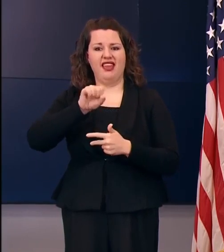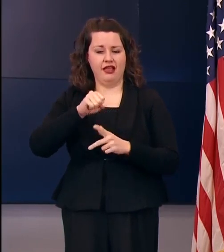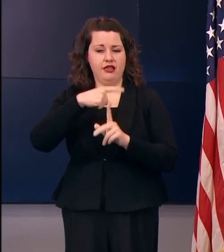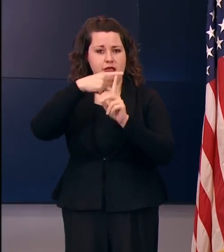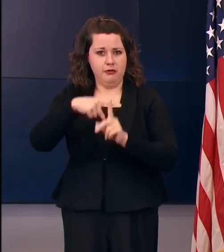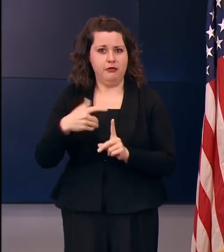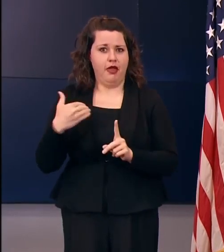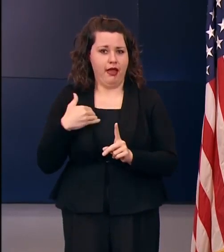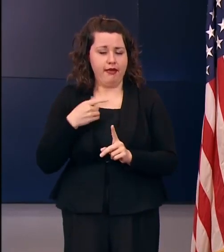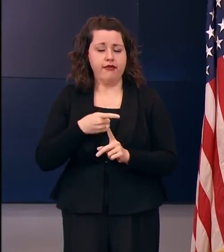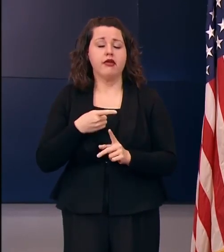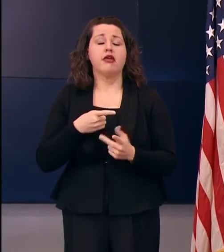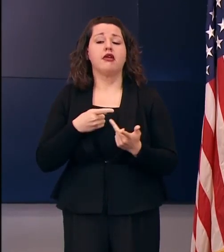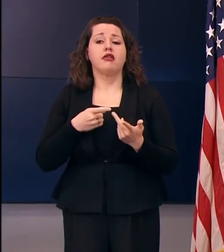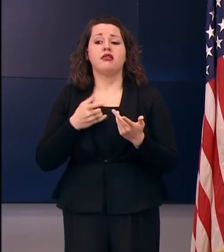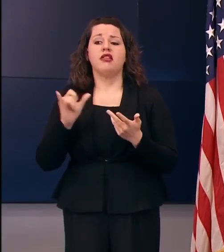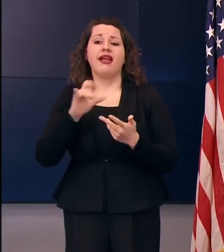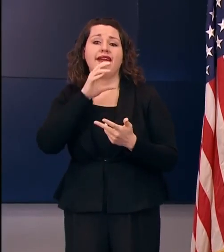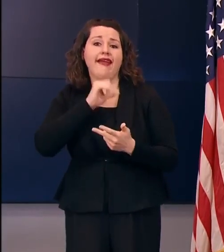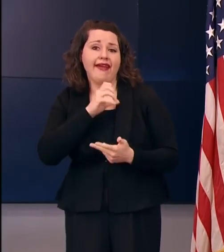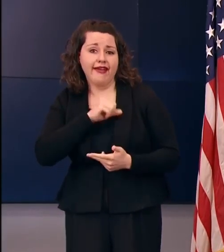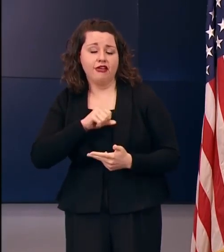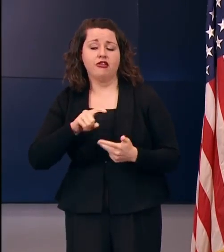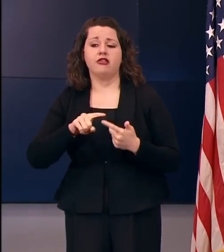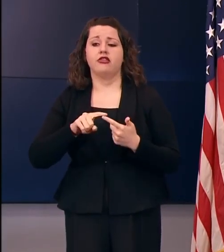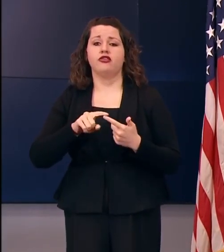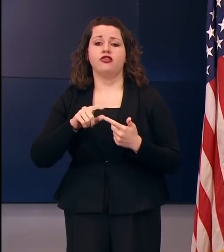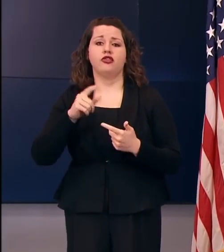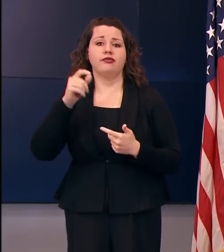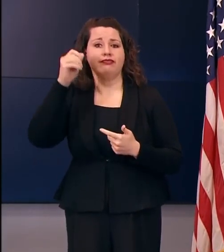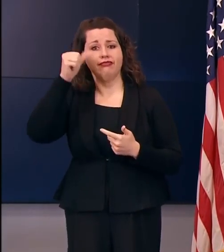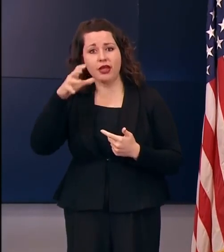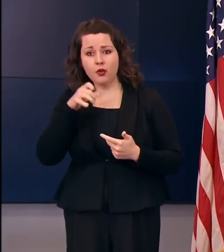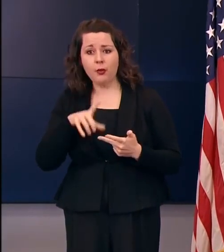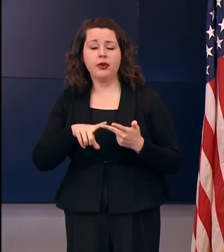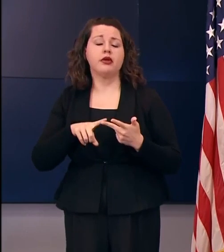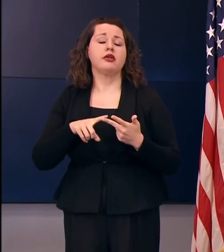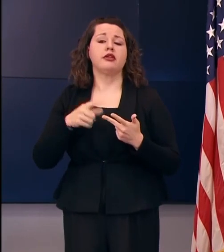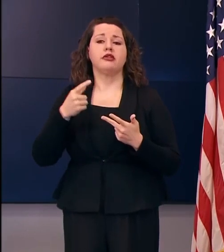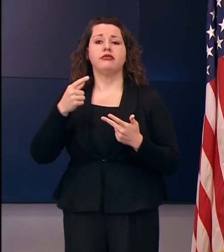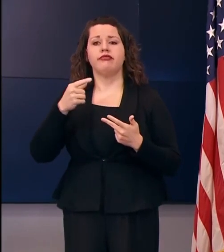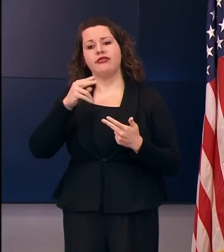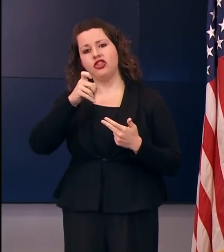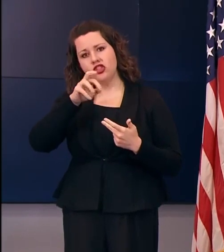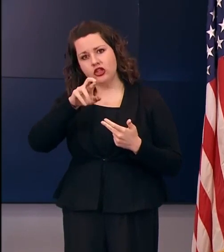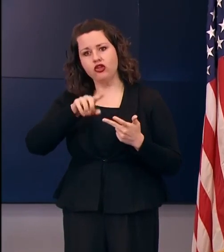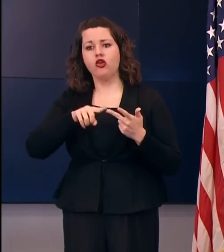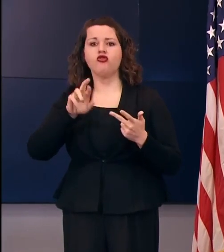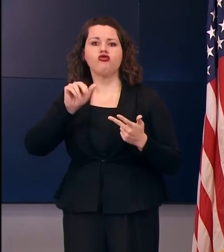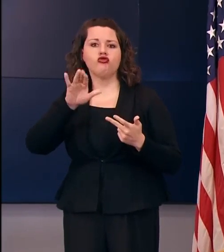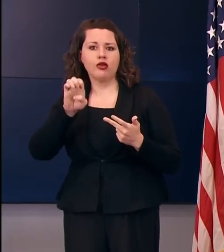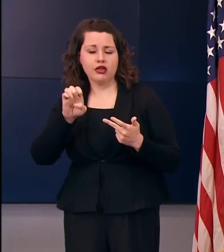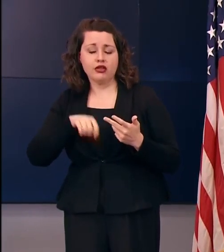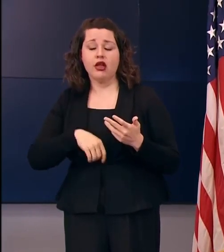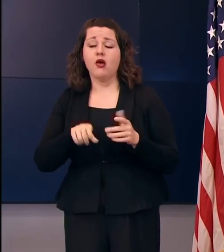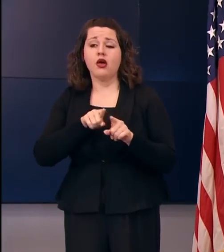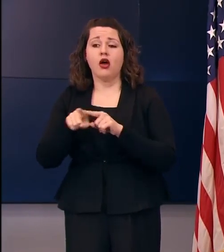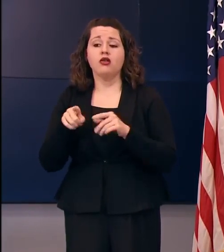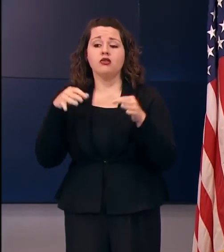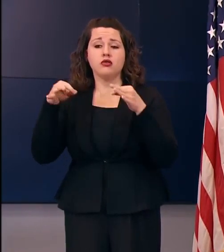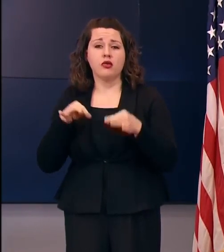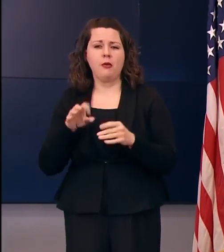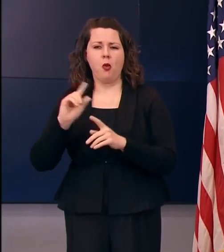affected by this illness, things like age category, gender, and race. You've also seen how we describe the geographic location